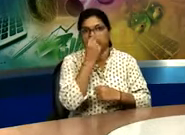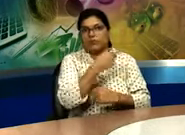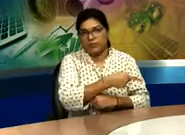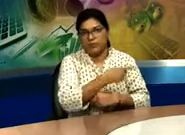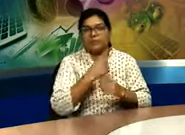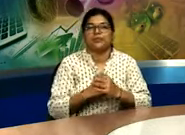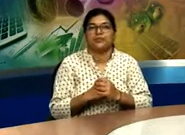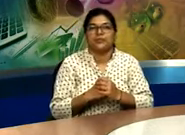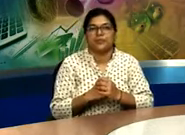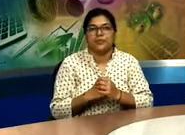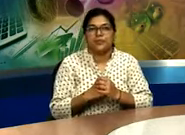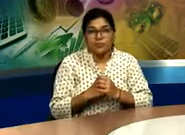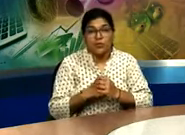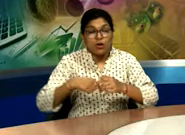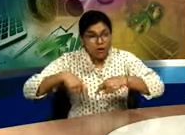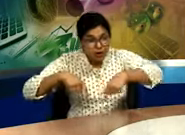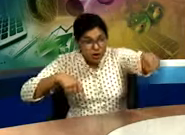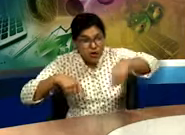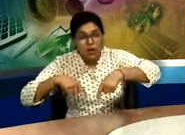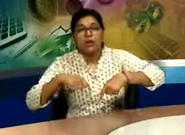that place name is Kuduru village.